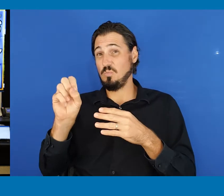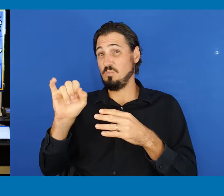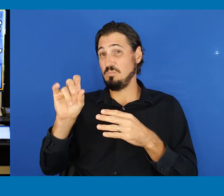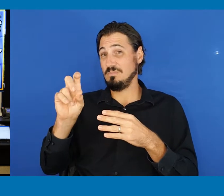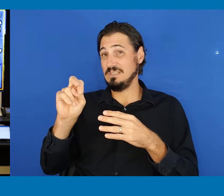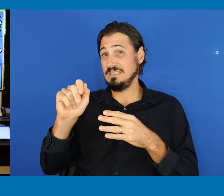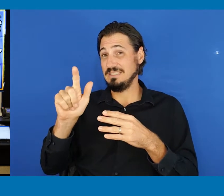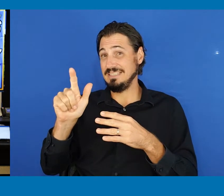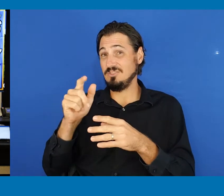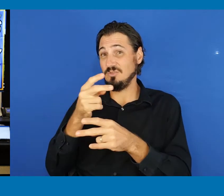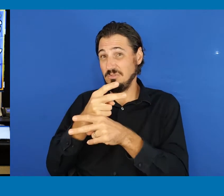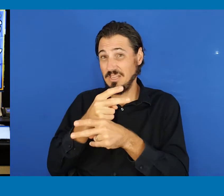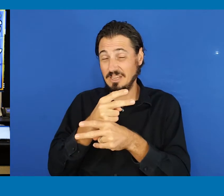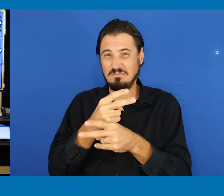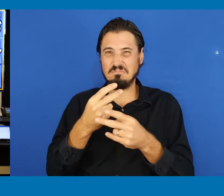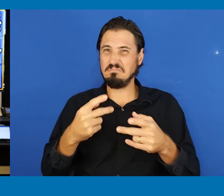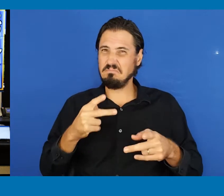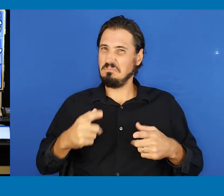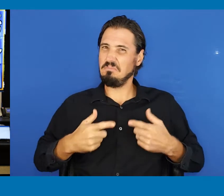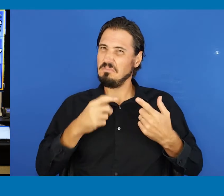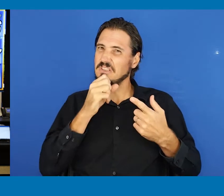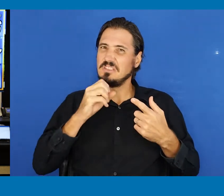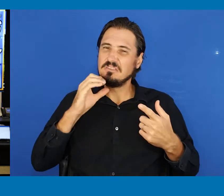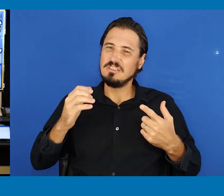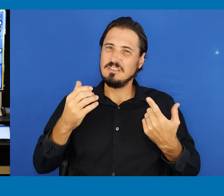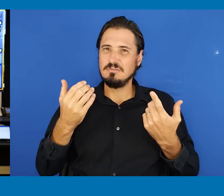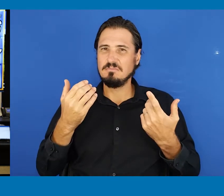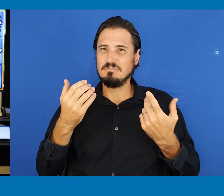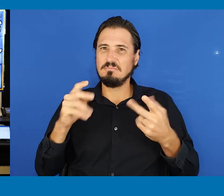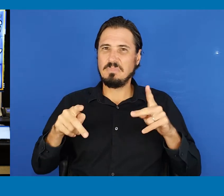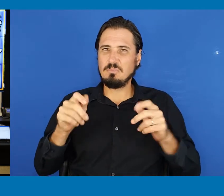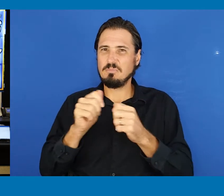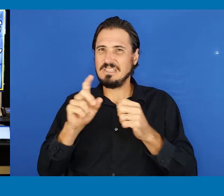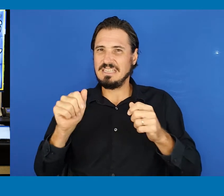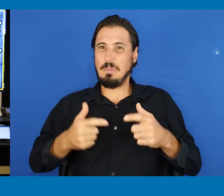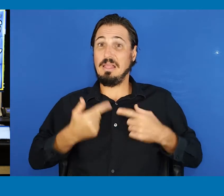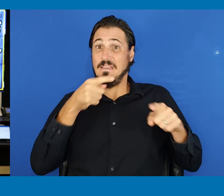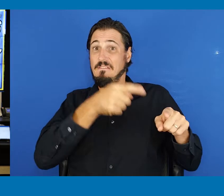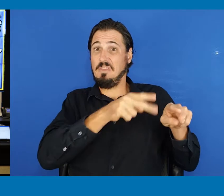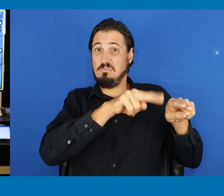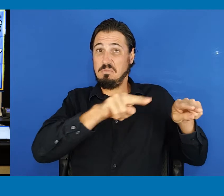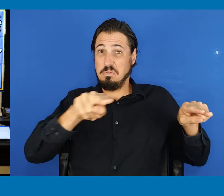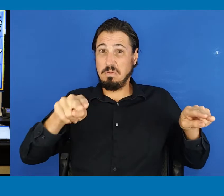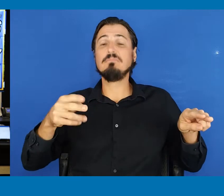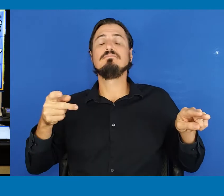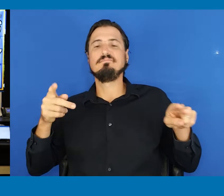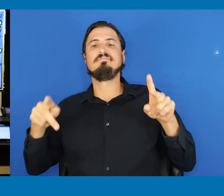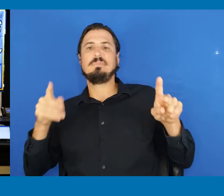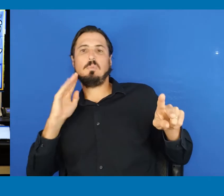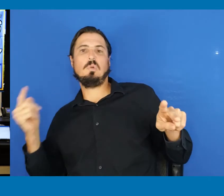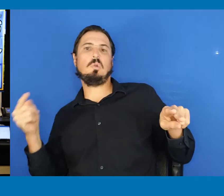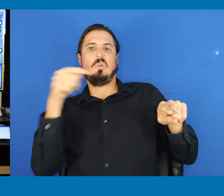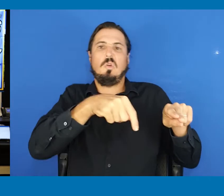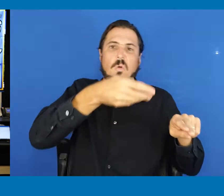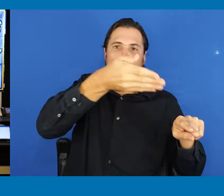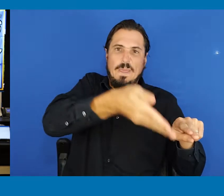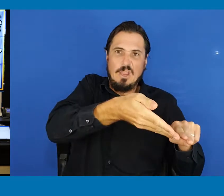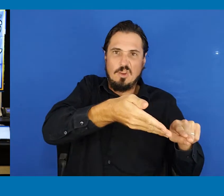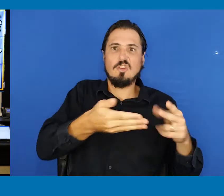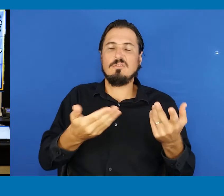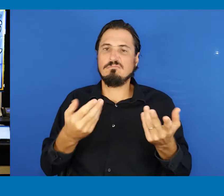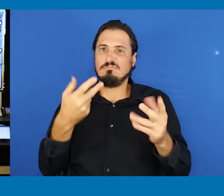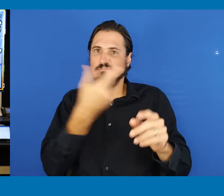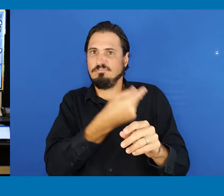facilities, at those facilities. We anticipate there will be more vaccination opportunities as more vaccines arrive on our